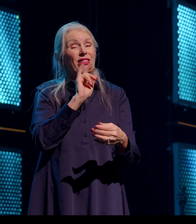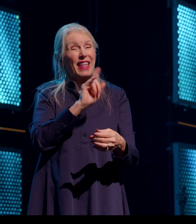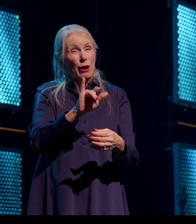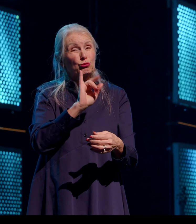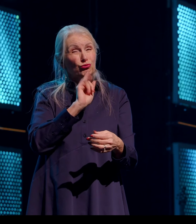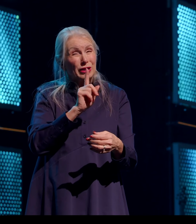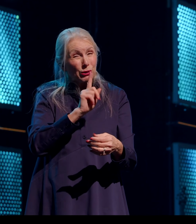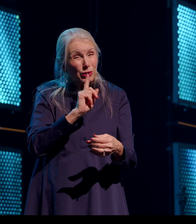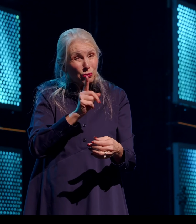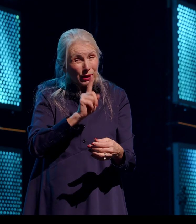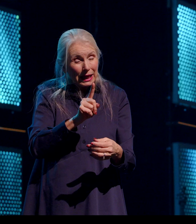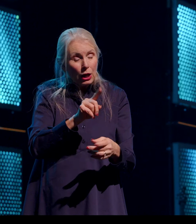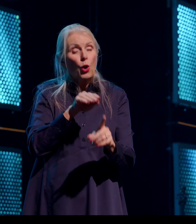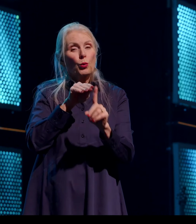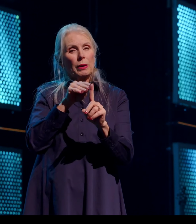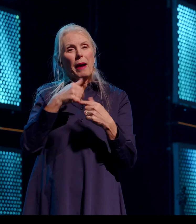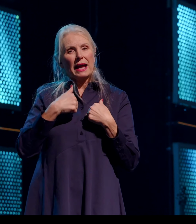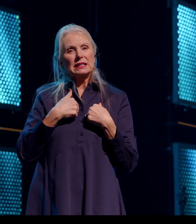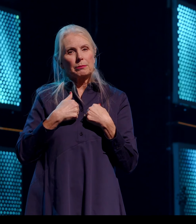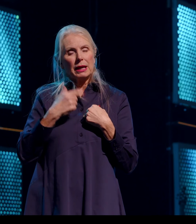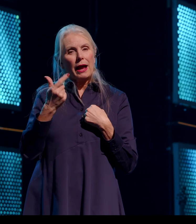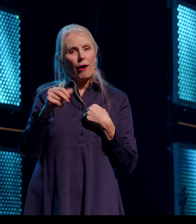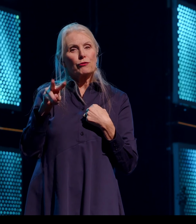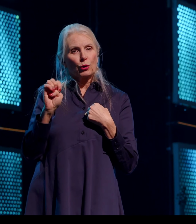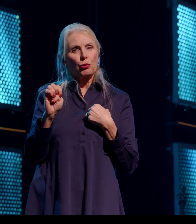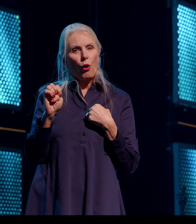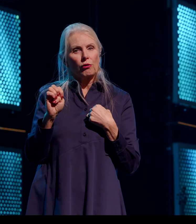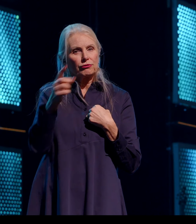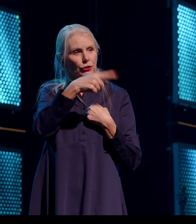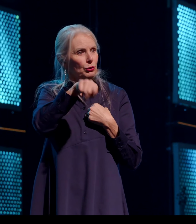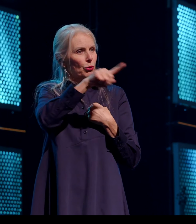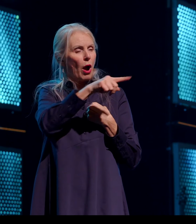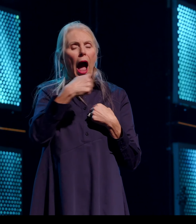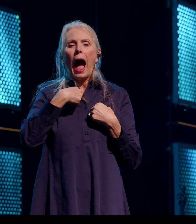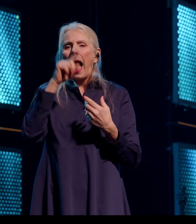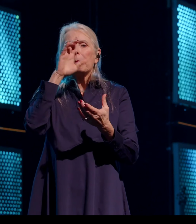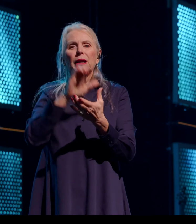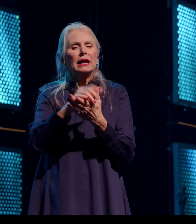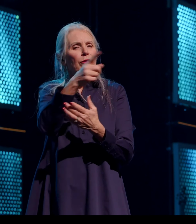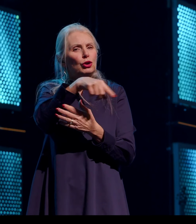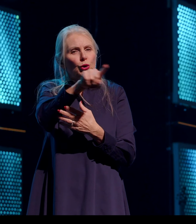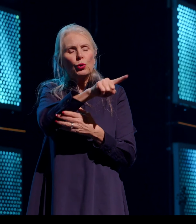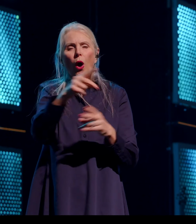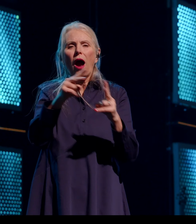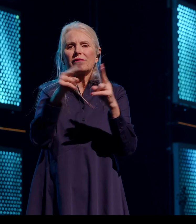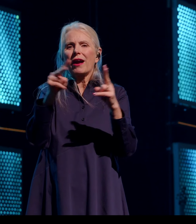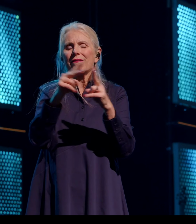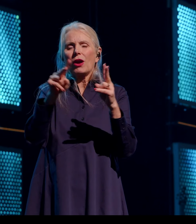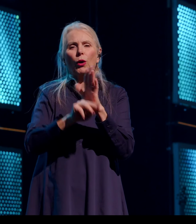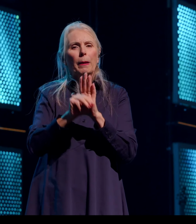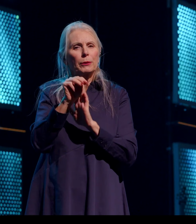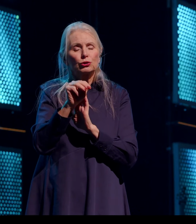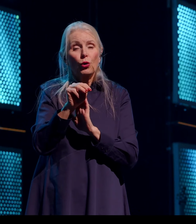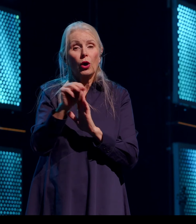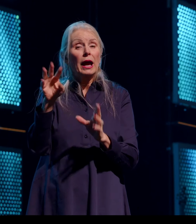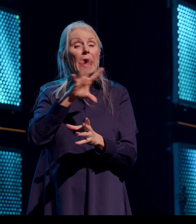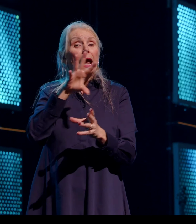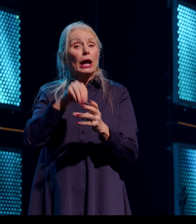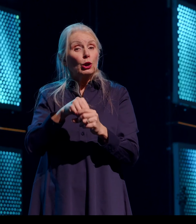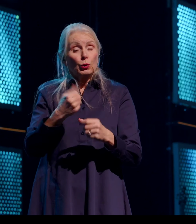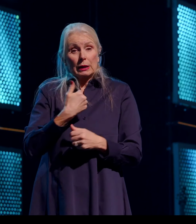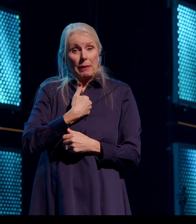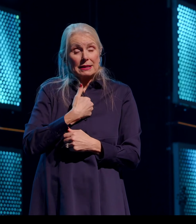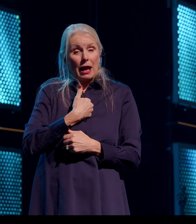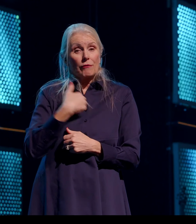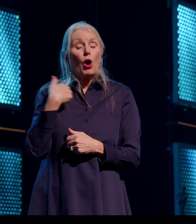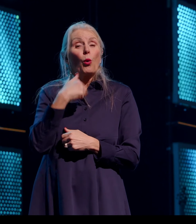Philippi reminds me of the Grove. I believe this. I'm not just saying this because I'm the lead pastor here. I believe we have a very mature church. I think there's those of us, myself included, that continue.